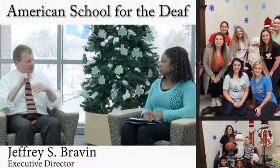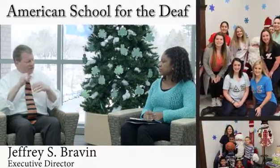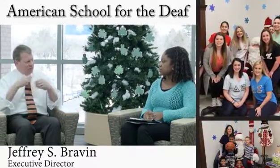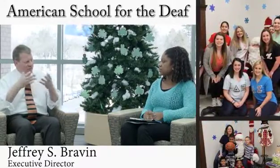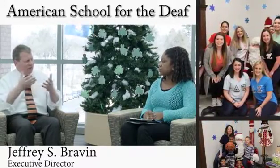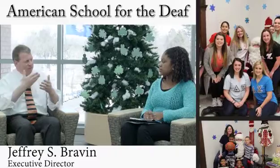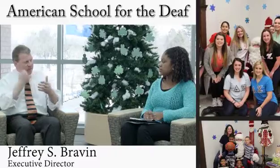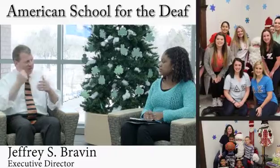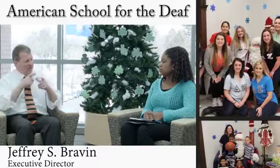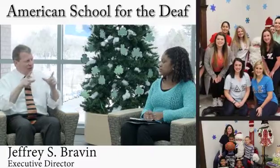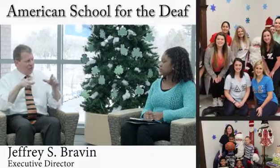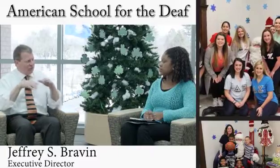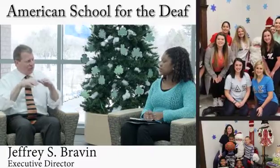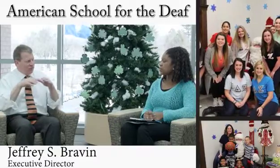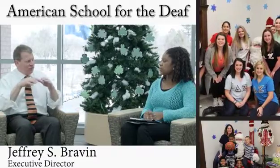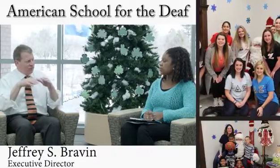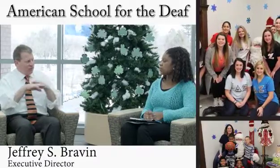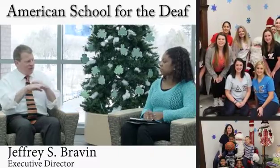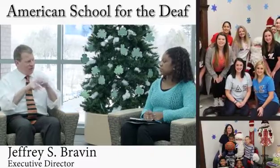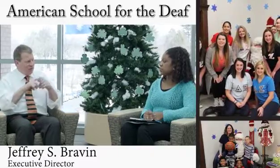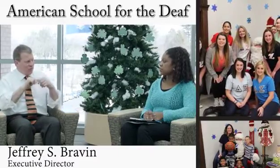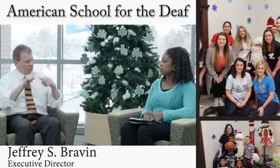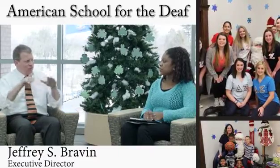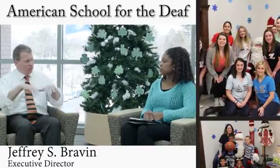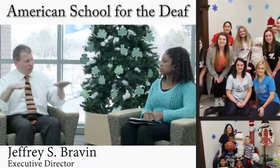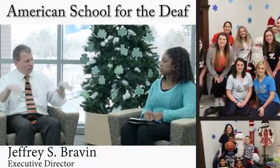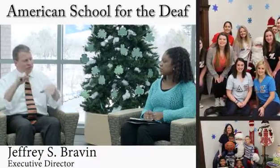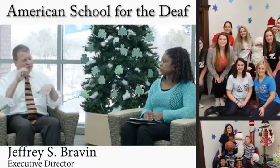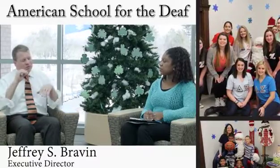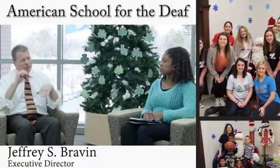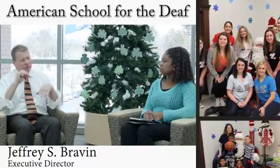we believe in is providing the very best language access to all children,